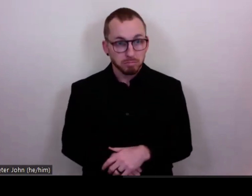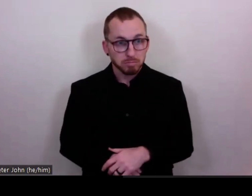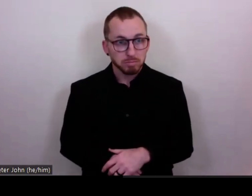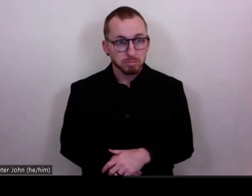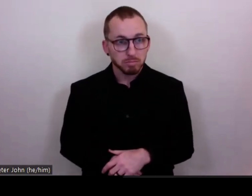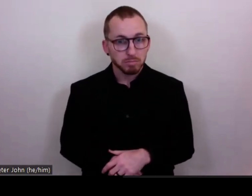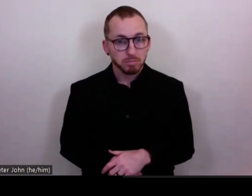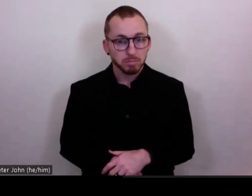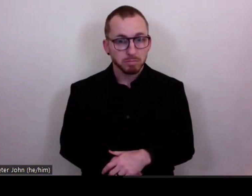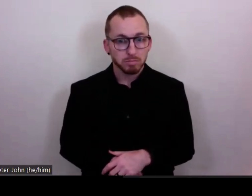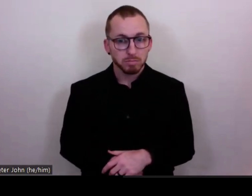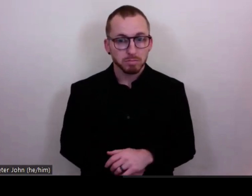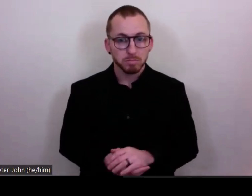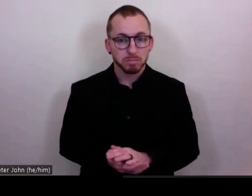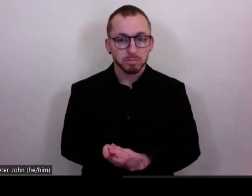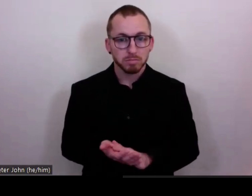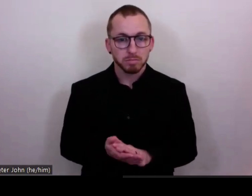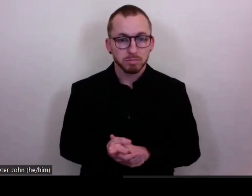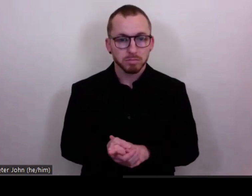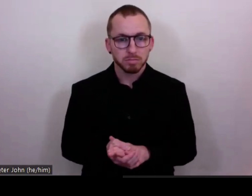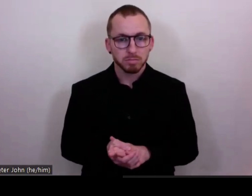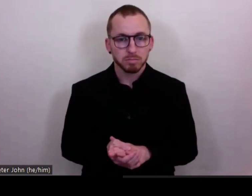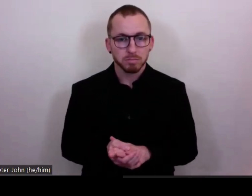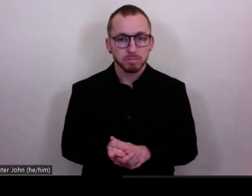work. Yeah, there's